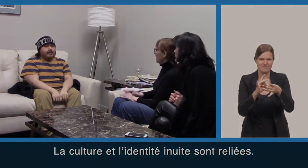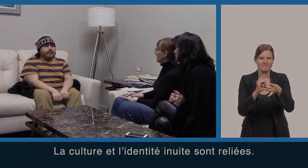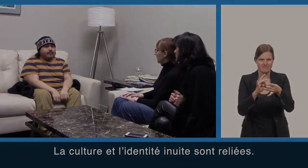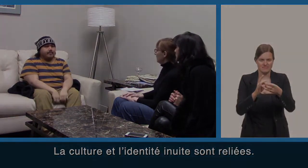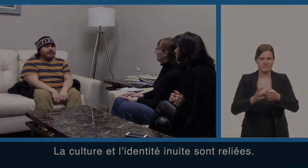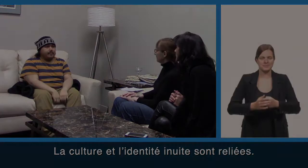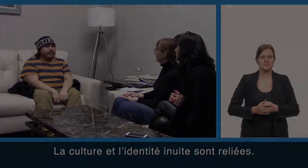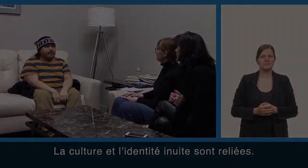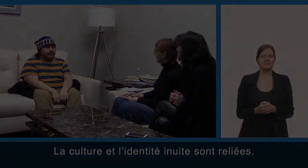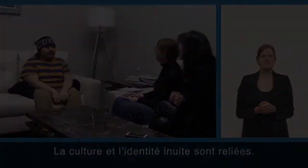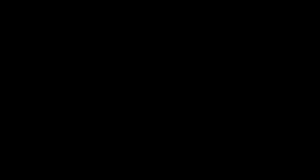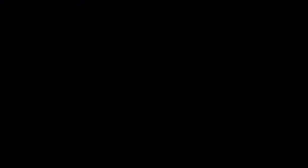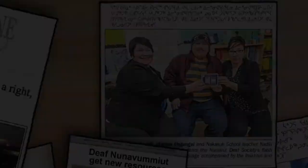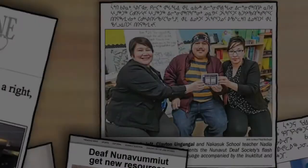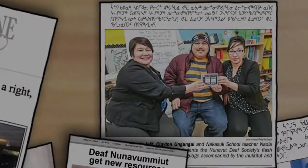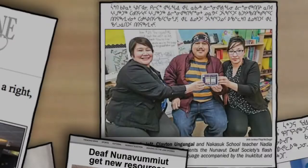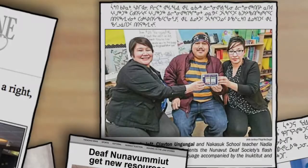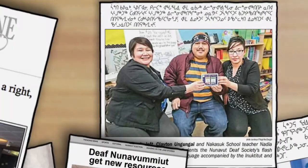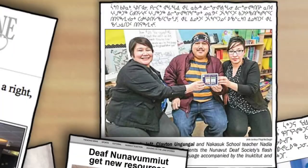all connected.